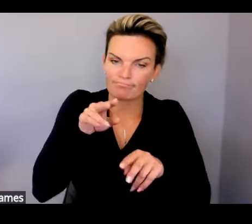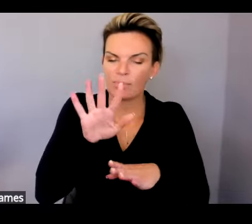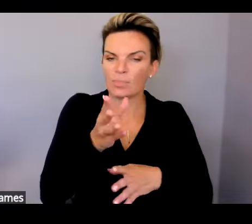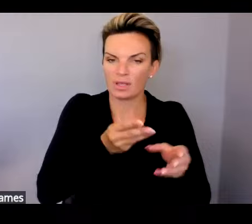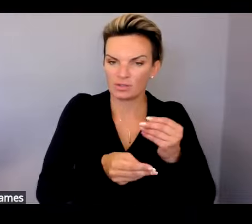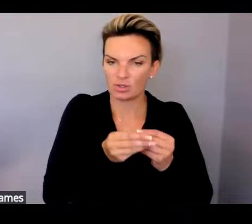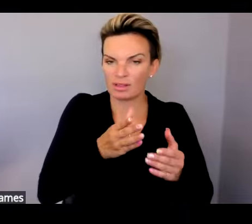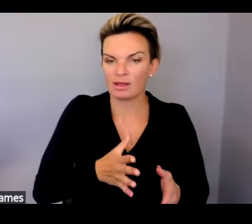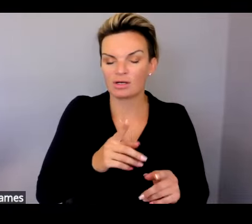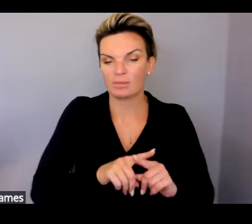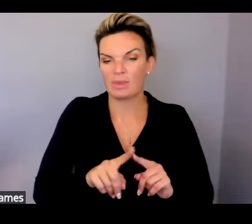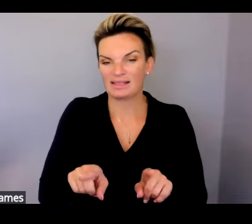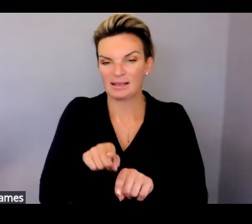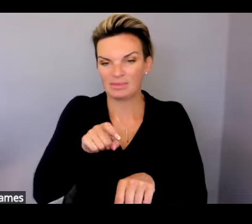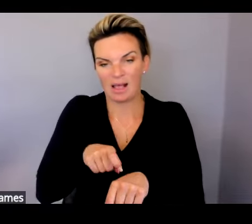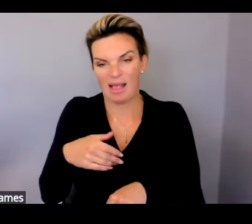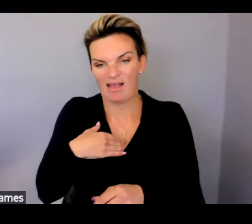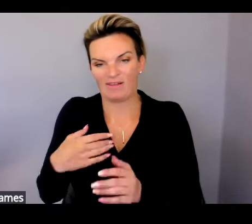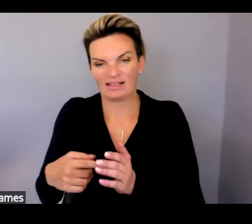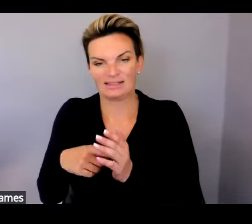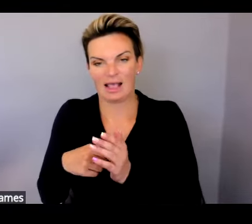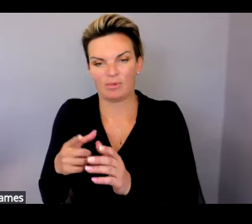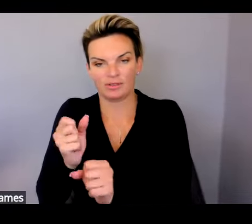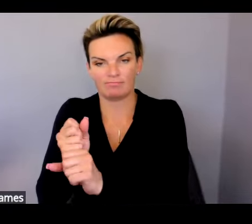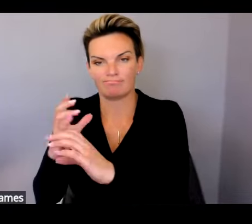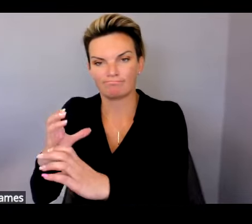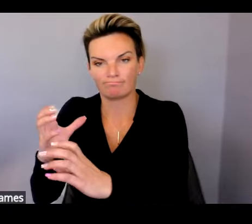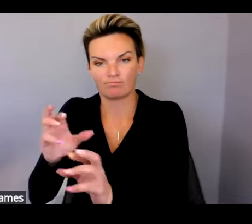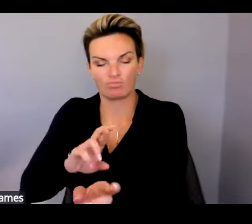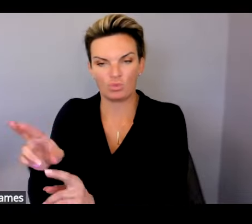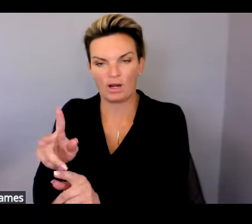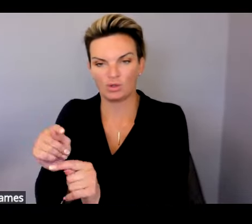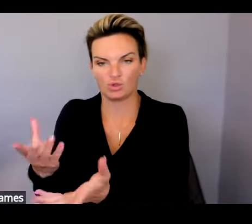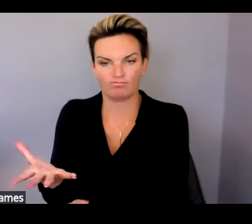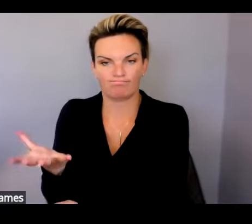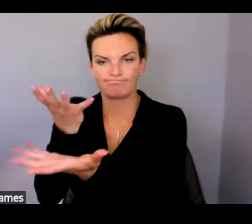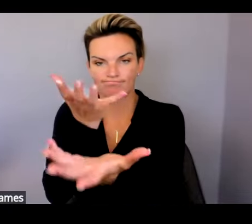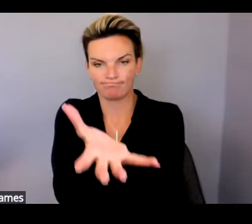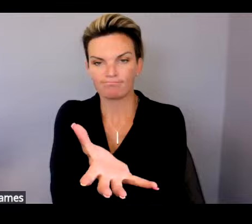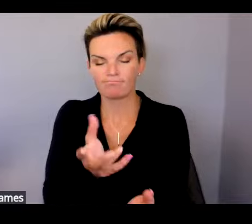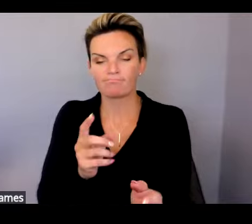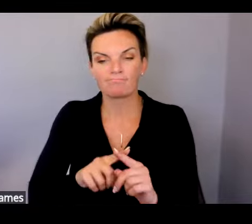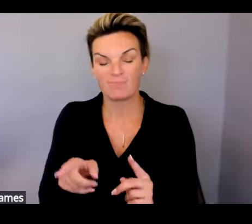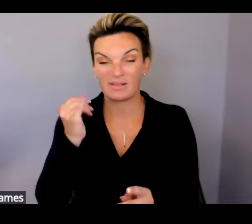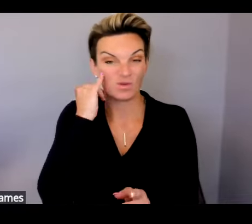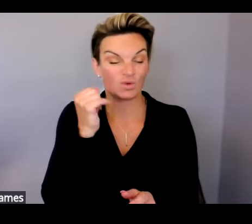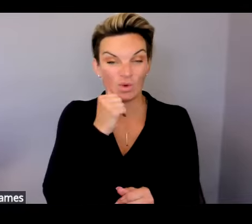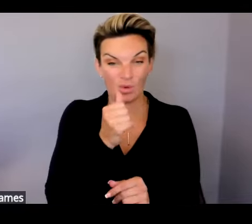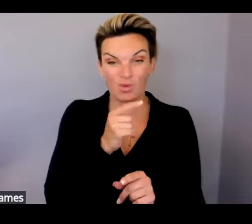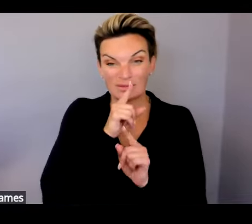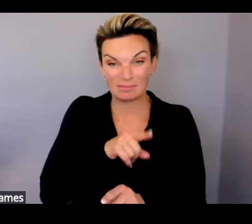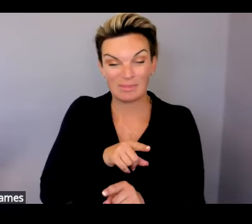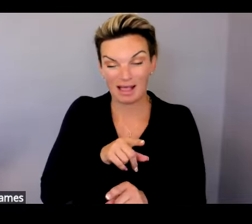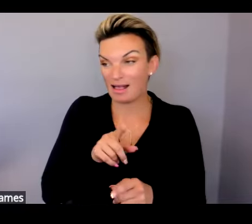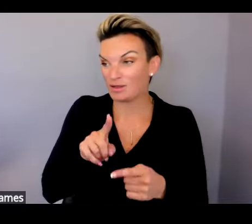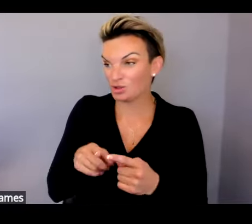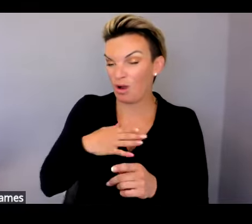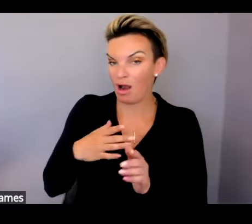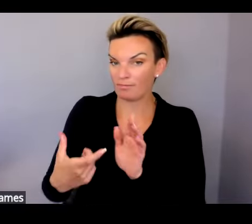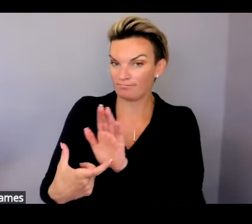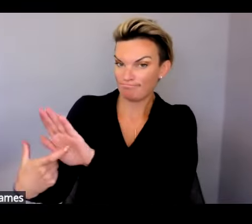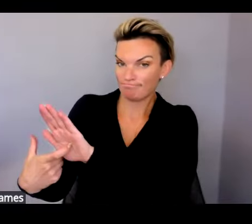to go in case a question is asked. And if you don't respond to that demand from the board,